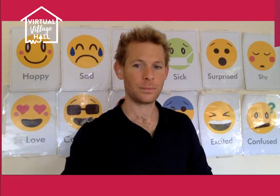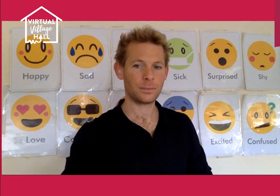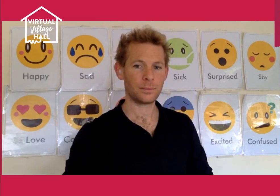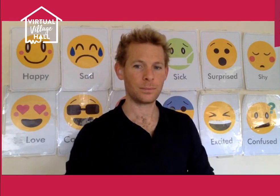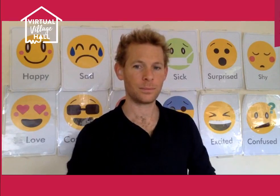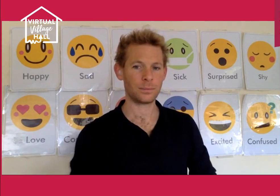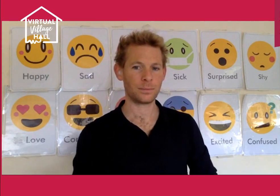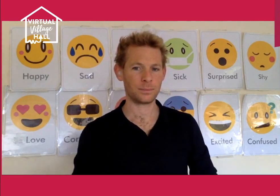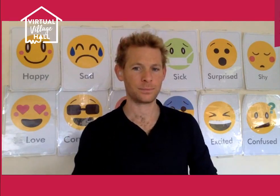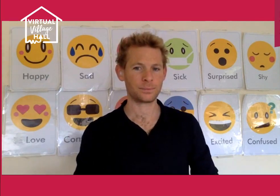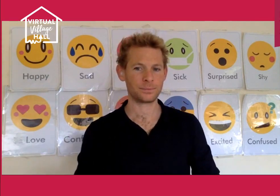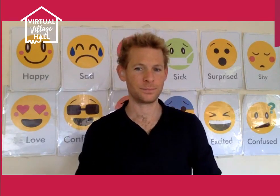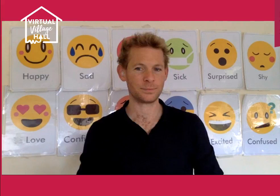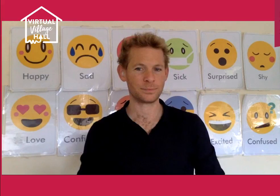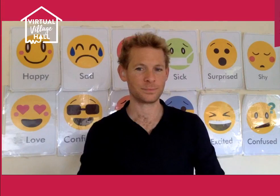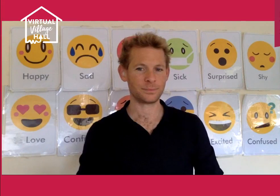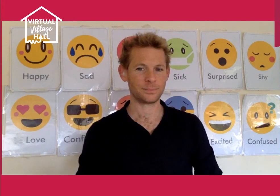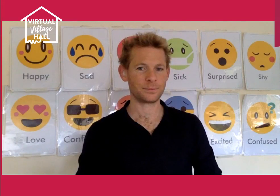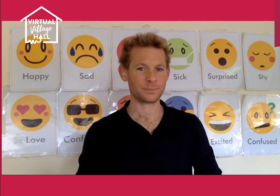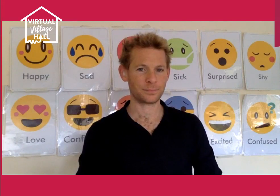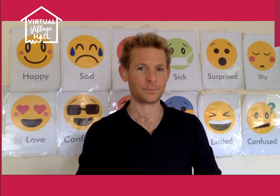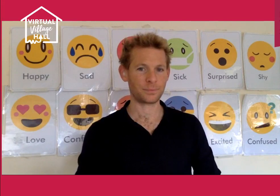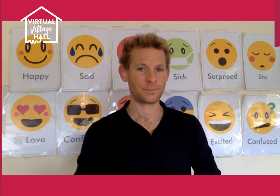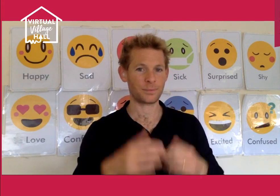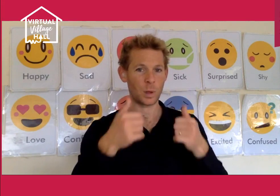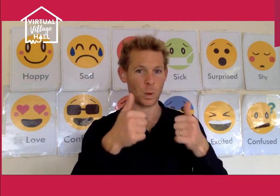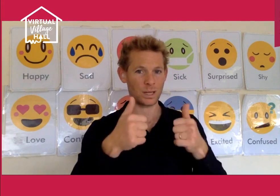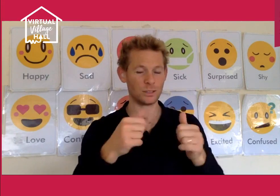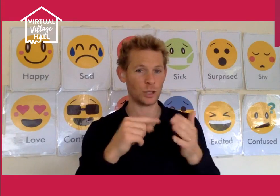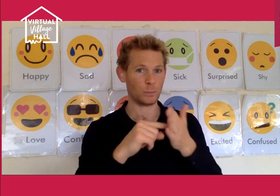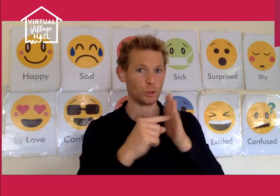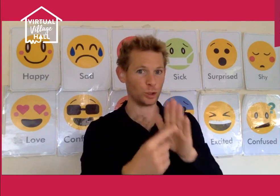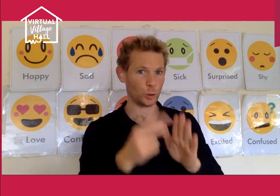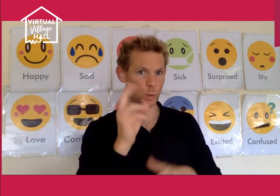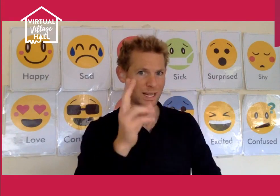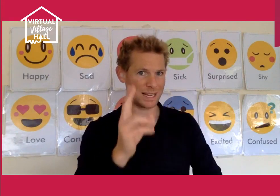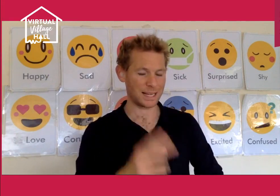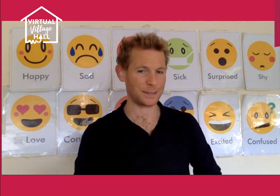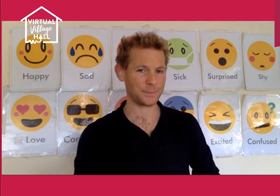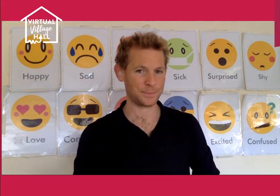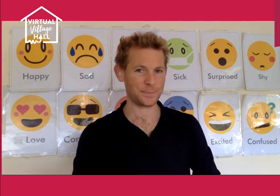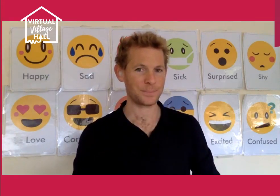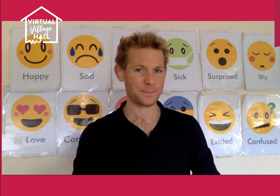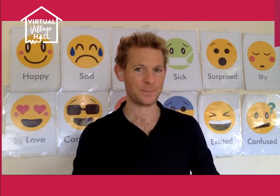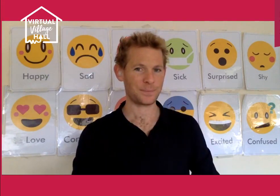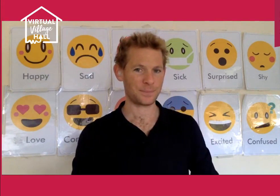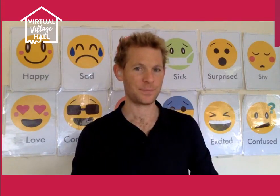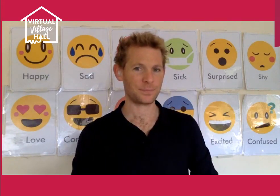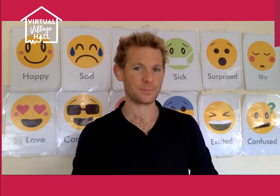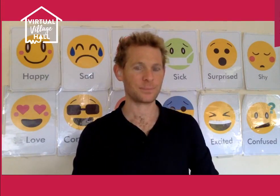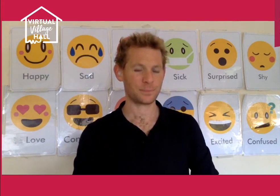entirety as you spell each letter. Okay, that's how we do names. So I'll show you that again. See if you